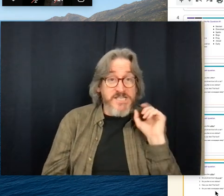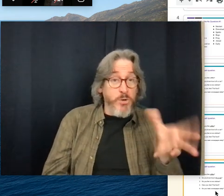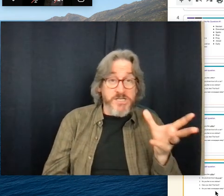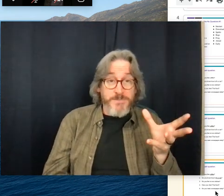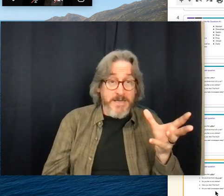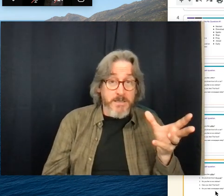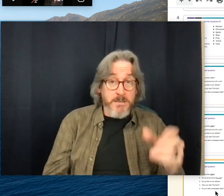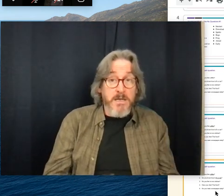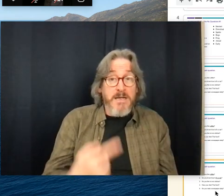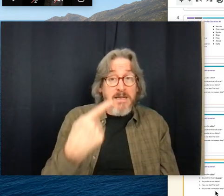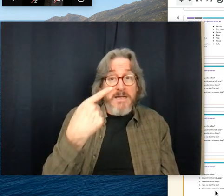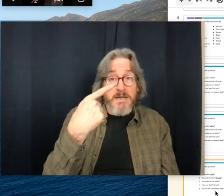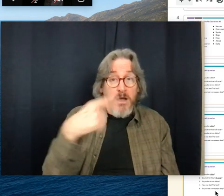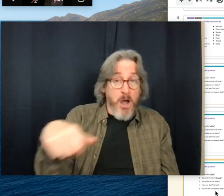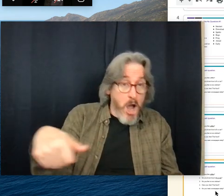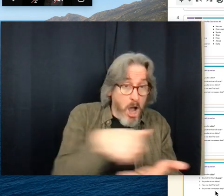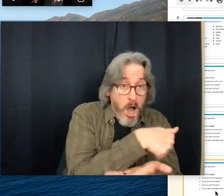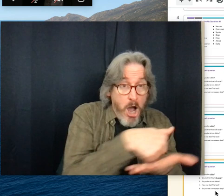It's Yoda speak.